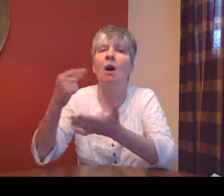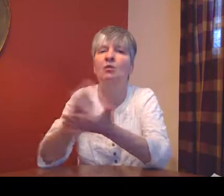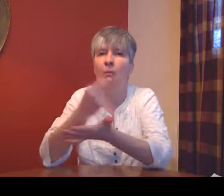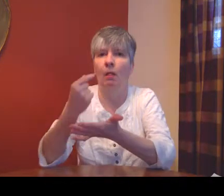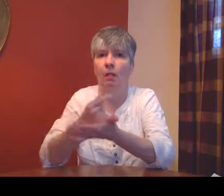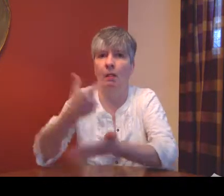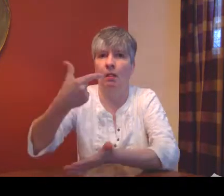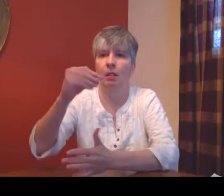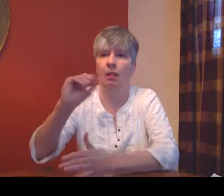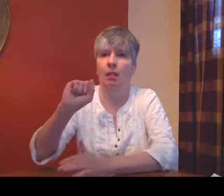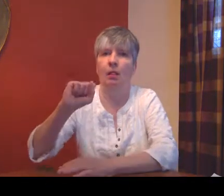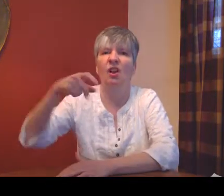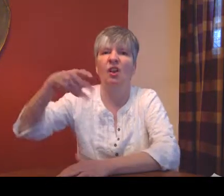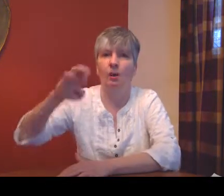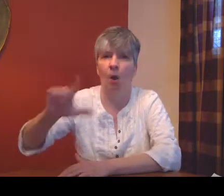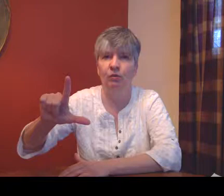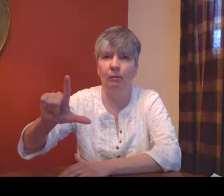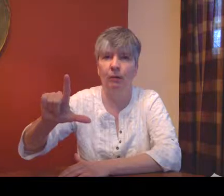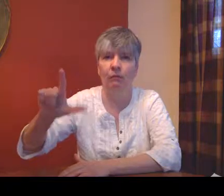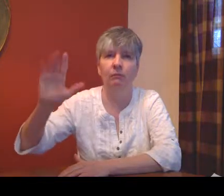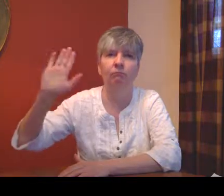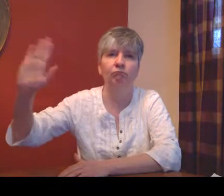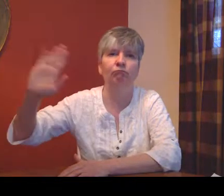It's in the Gospel of John,